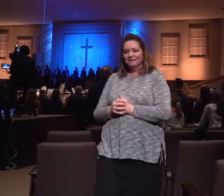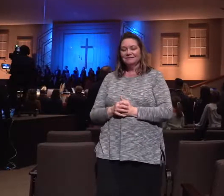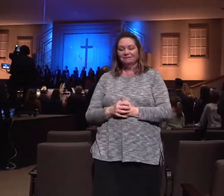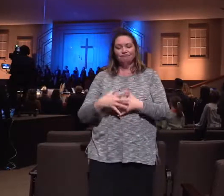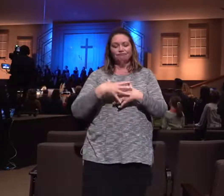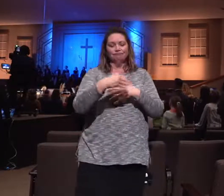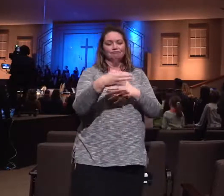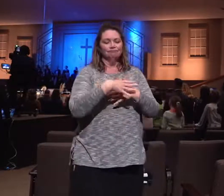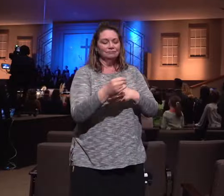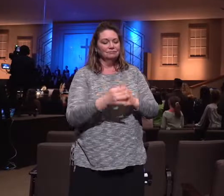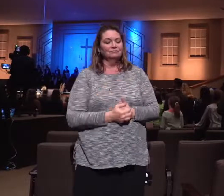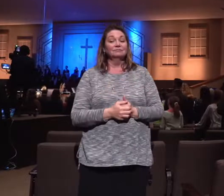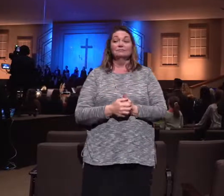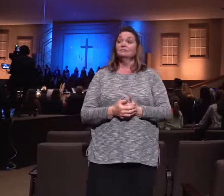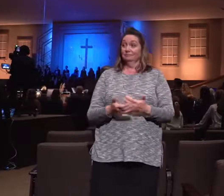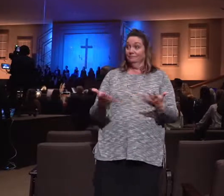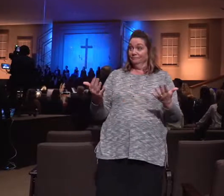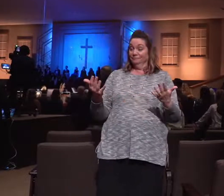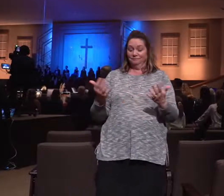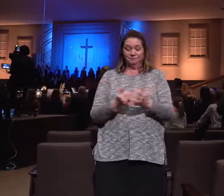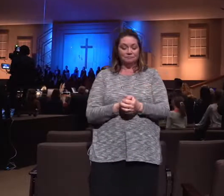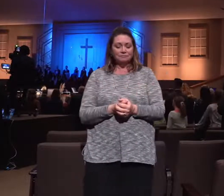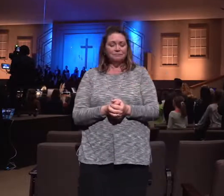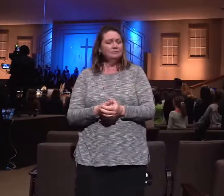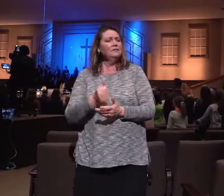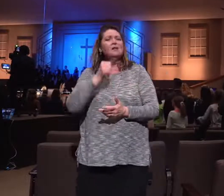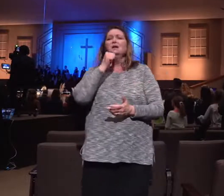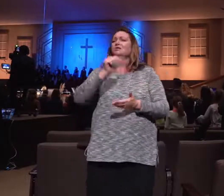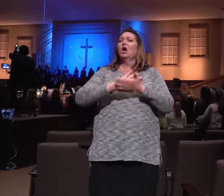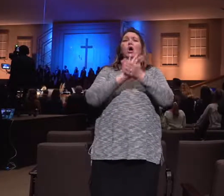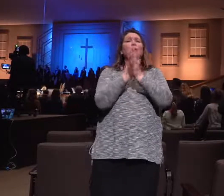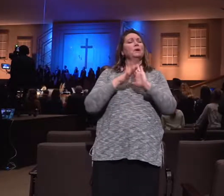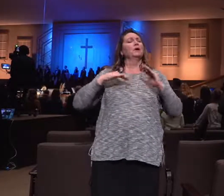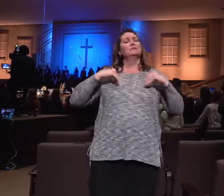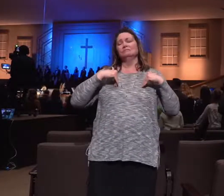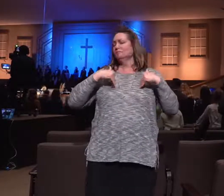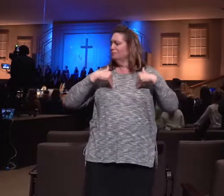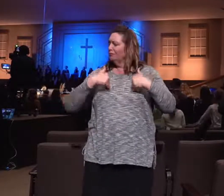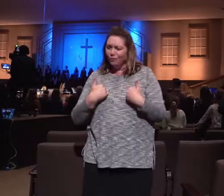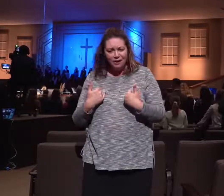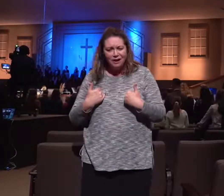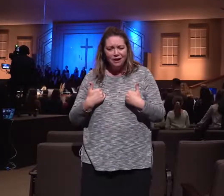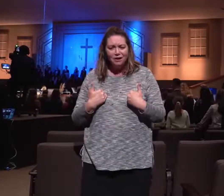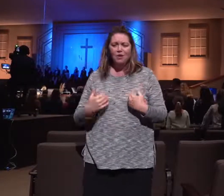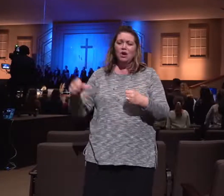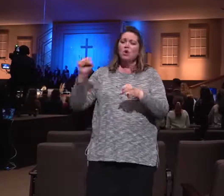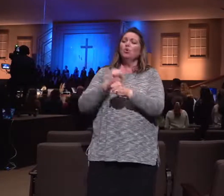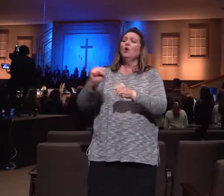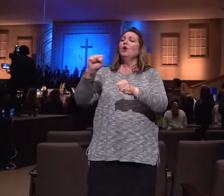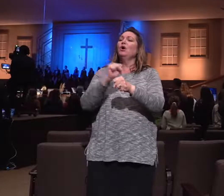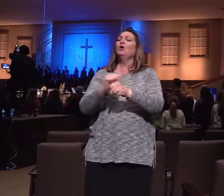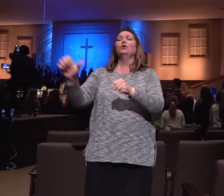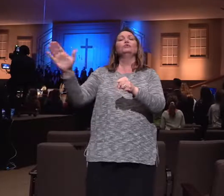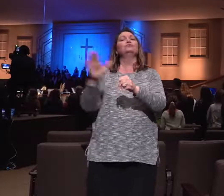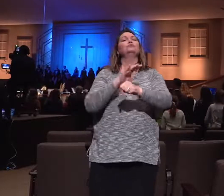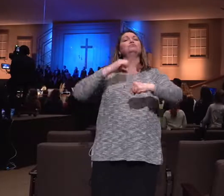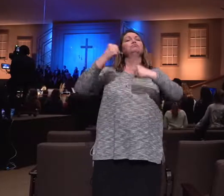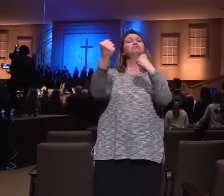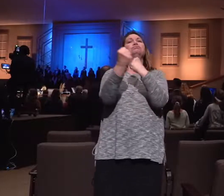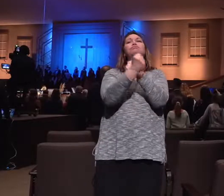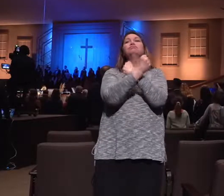out. Ready? Let's sing it. Let us not grow weary in the work of love. Send